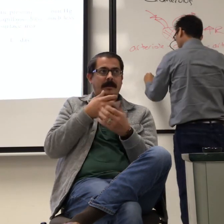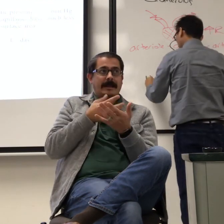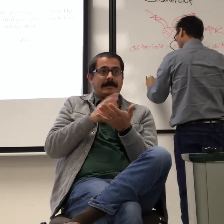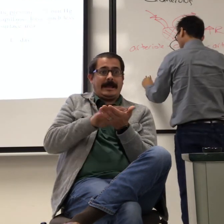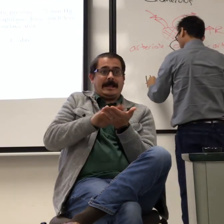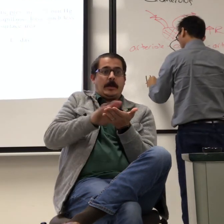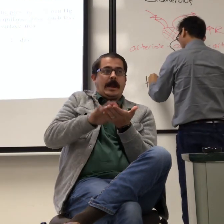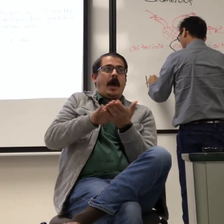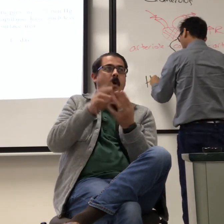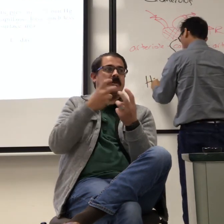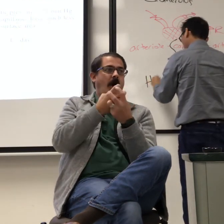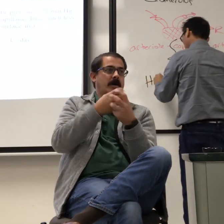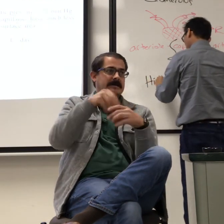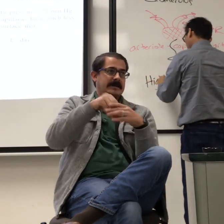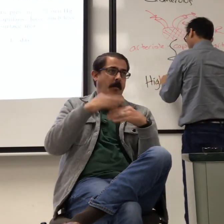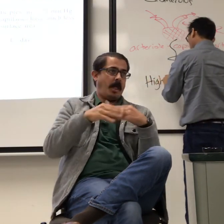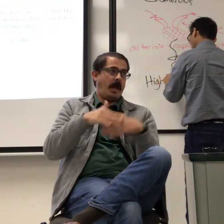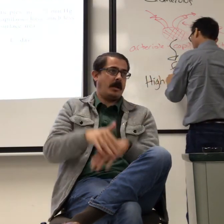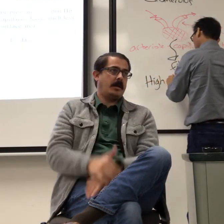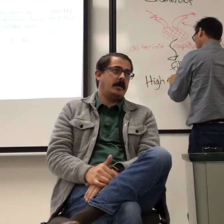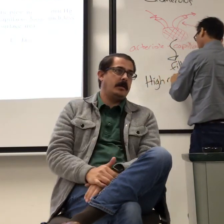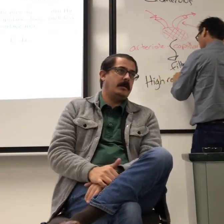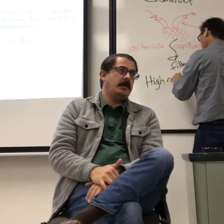of high